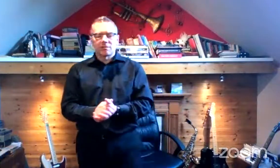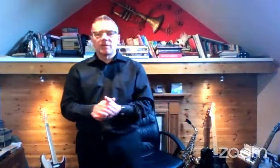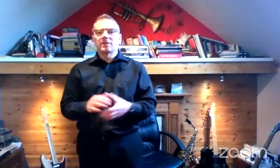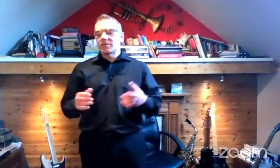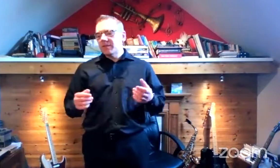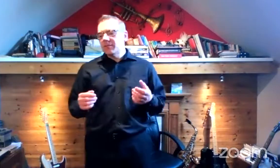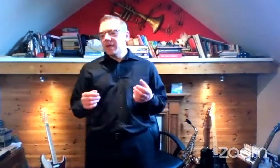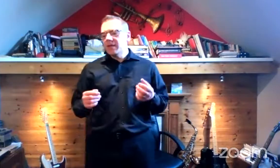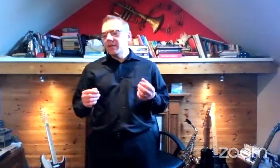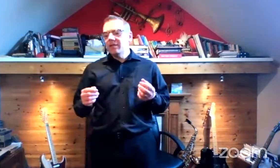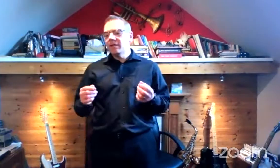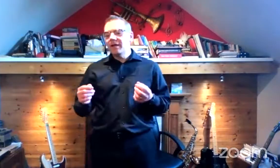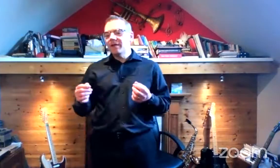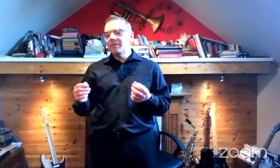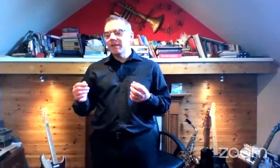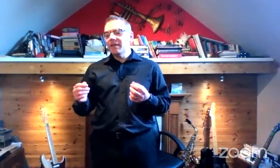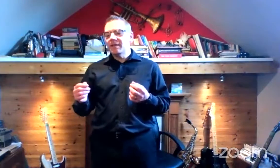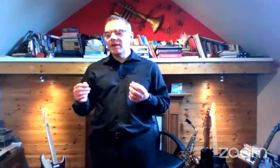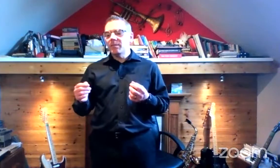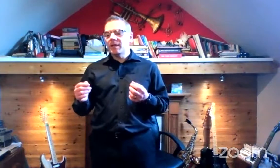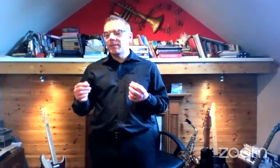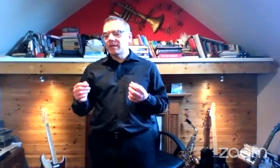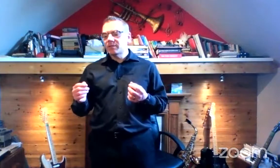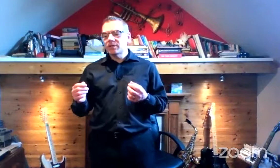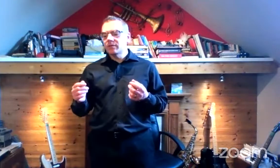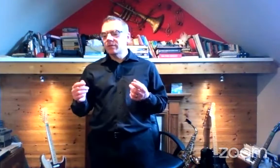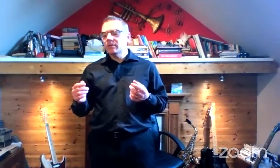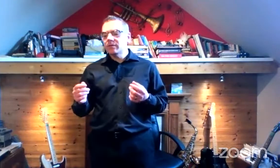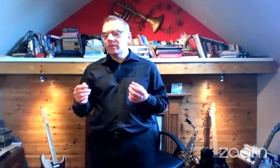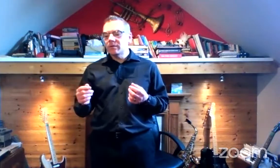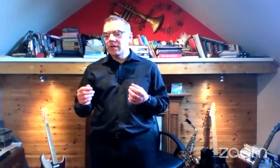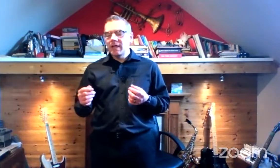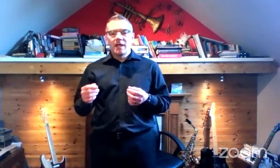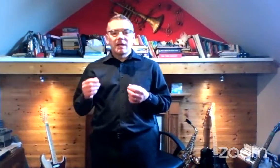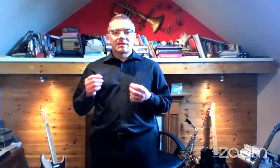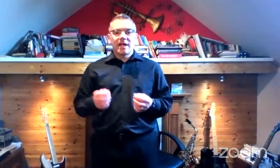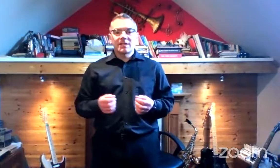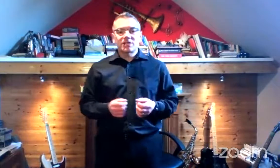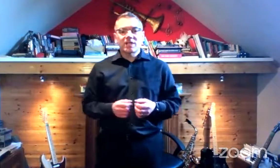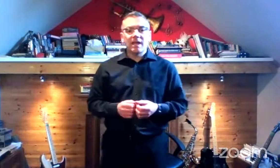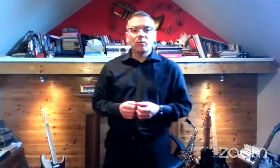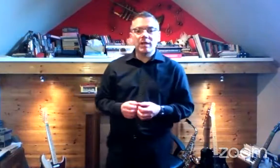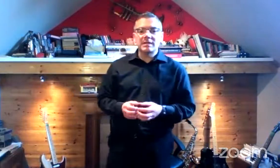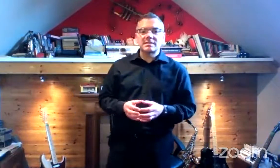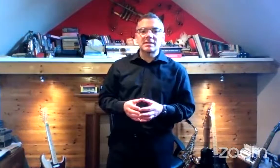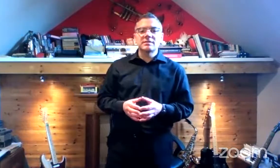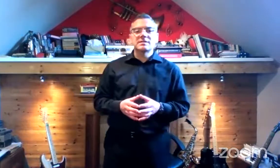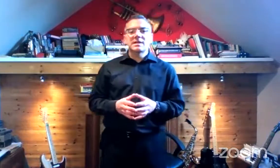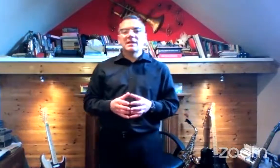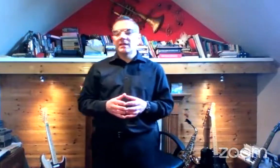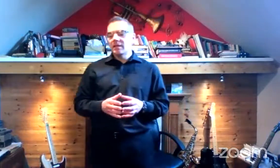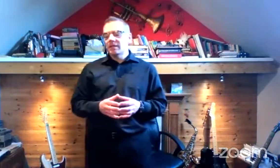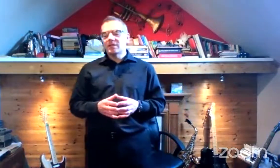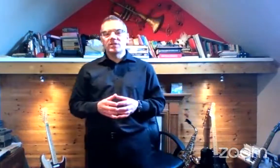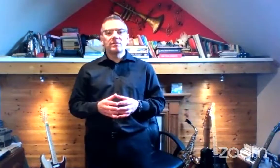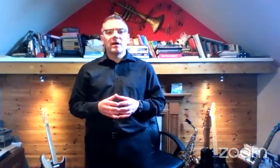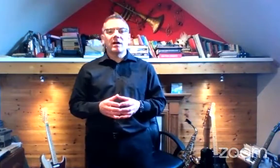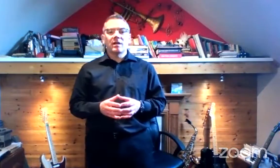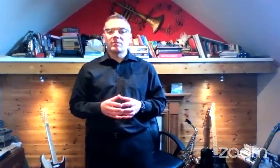So I used to think maybe you love me. Now, baby, I'm sure. Because I just can't wait till the day that you knock on